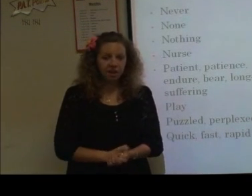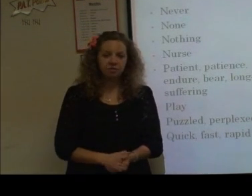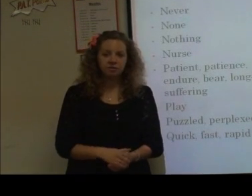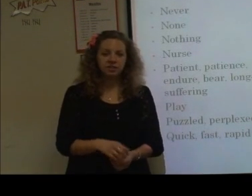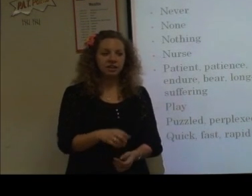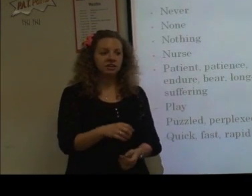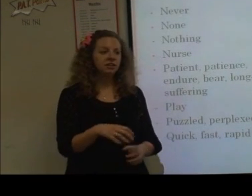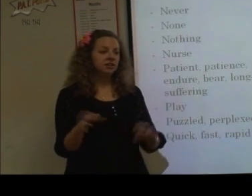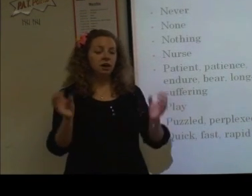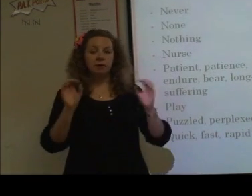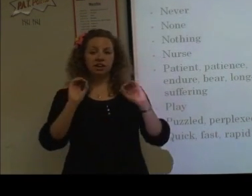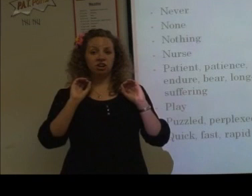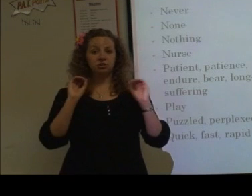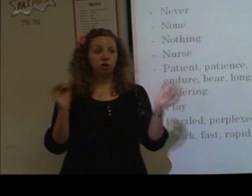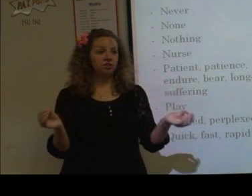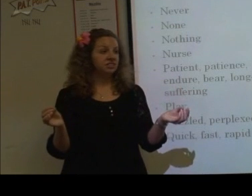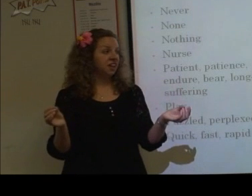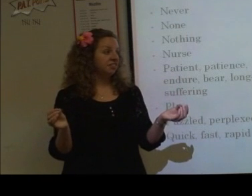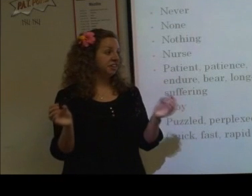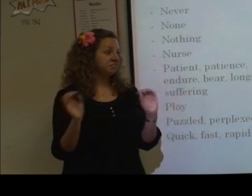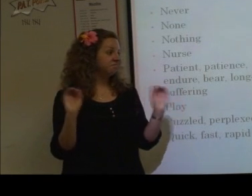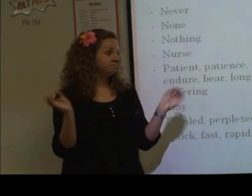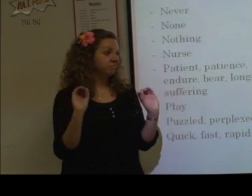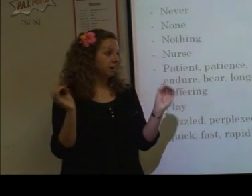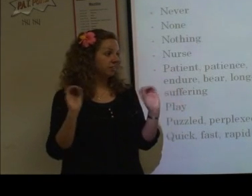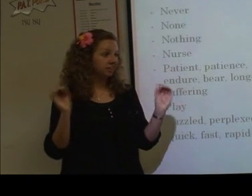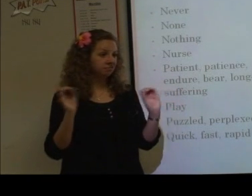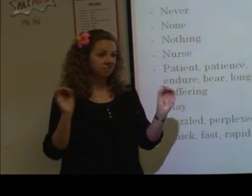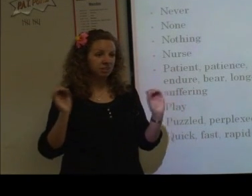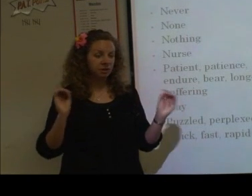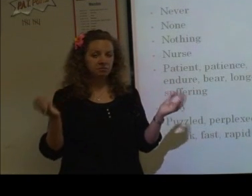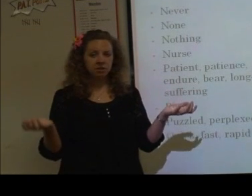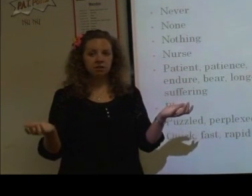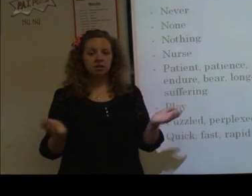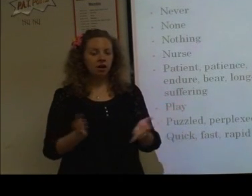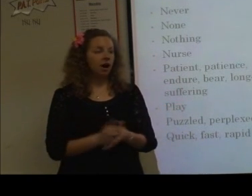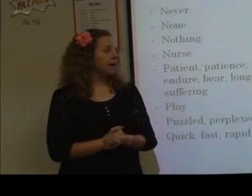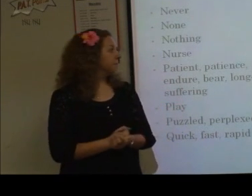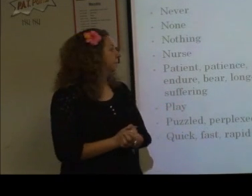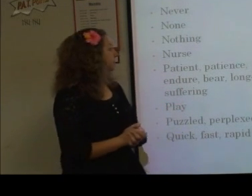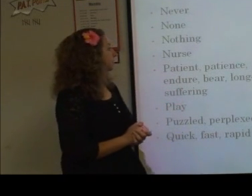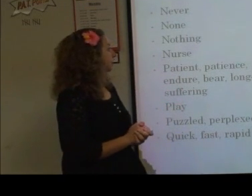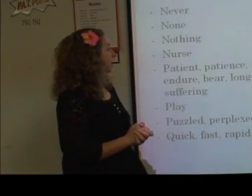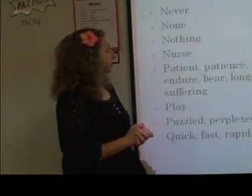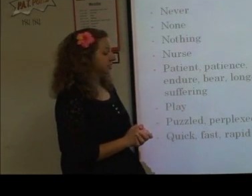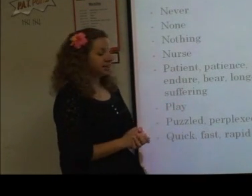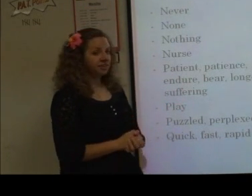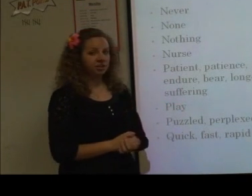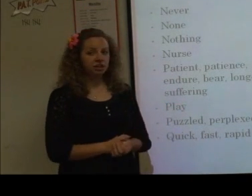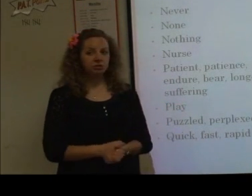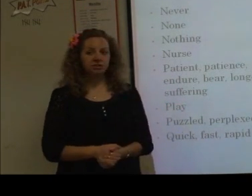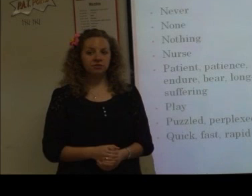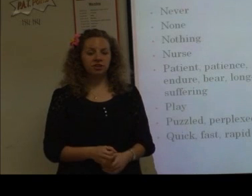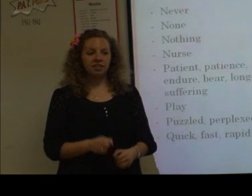the other sign, I could also call this nothing, this way. The other sign that they're using for